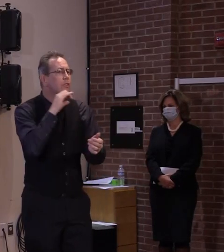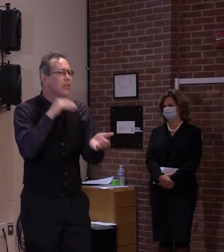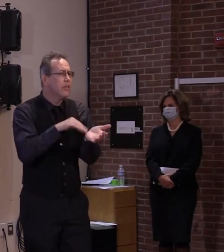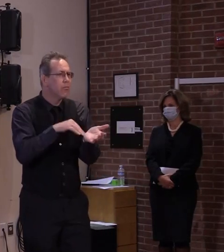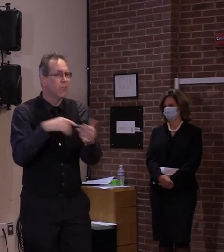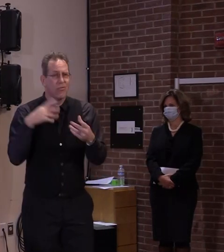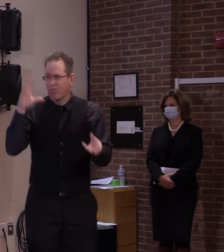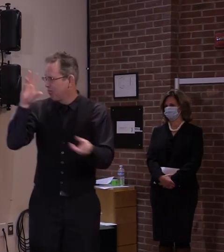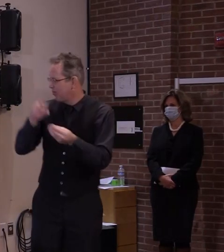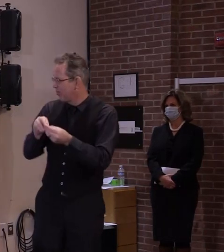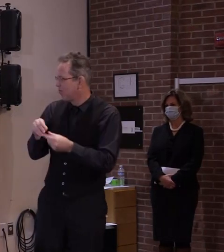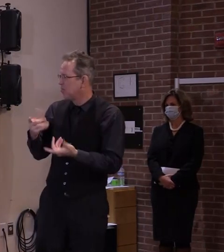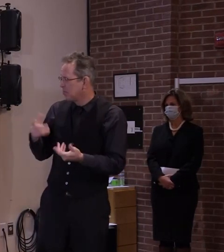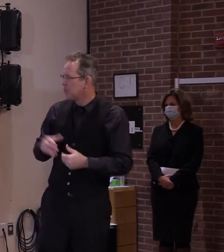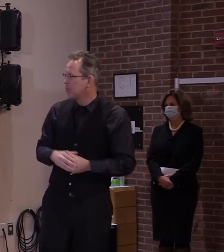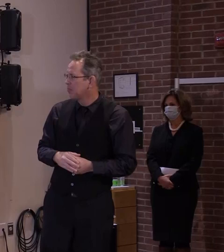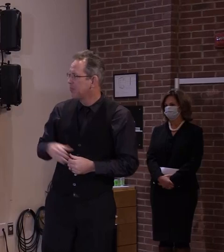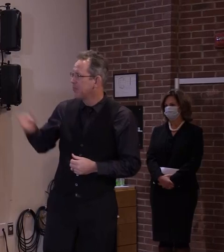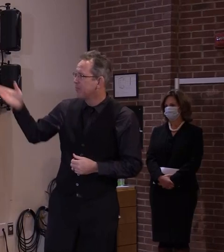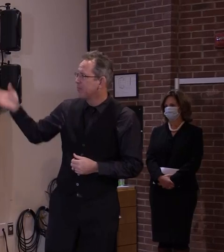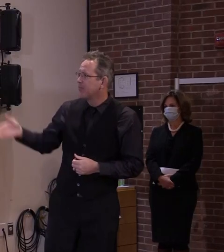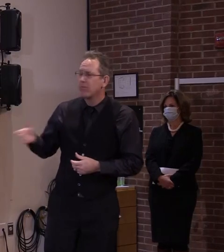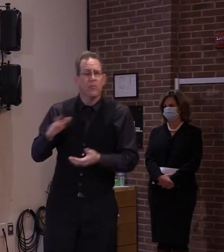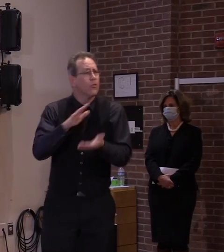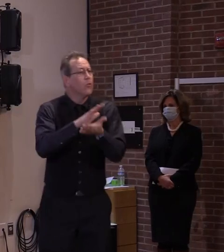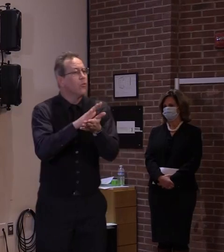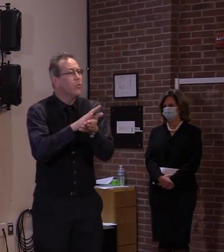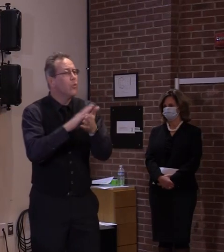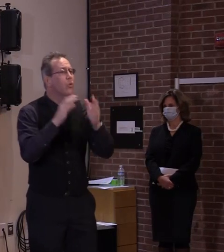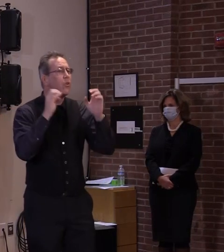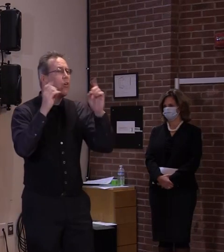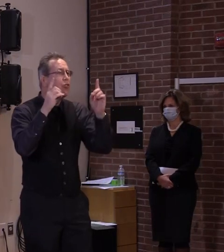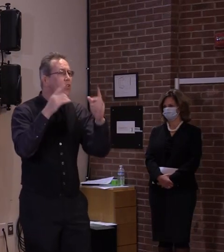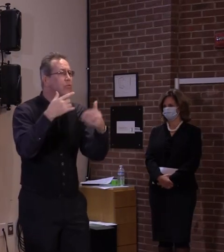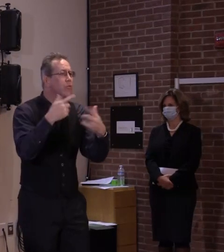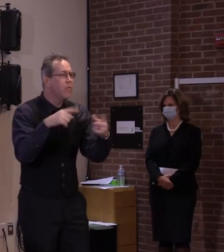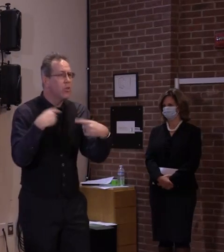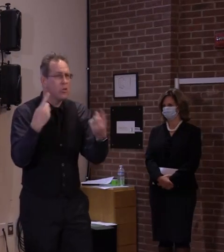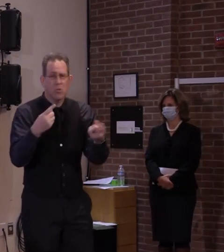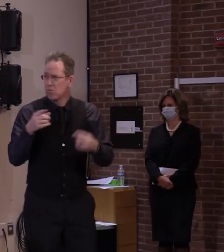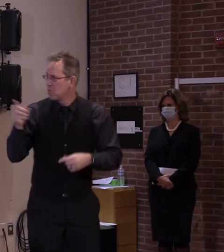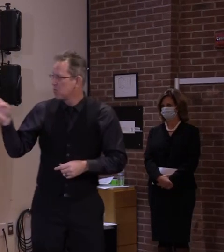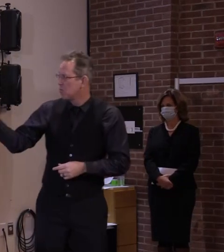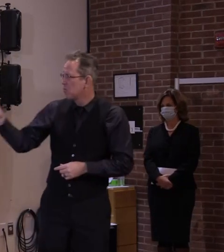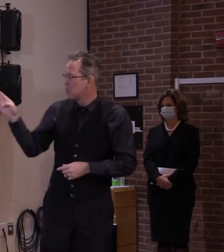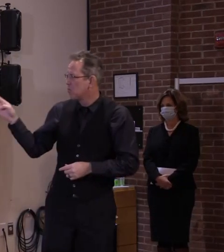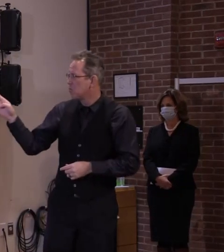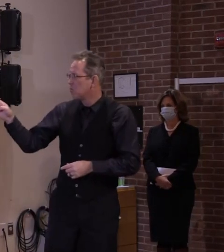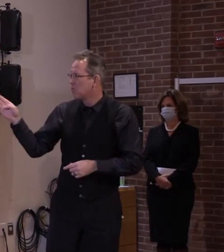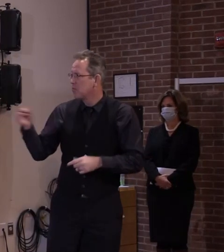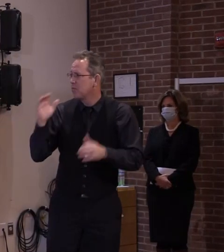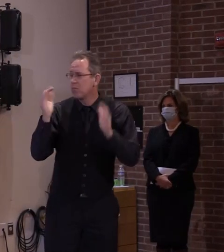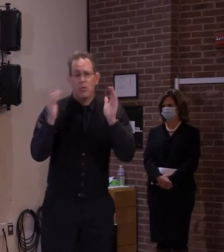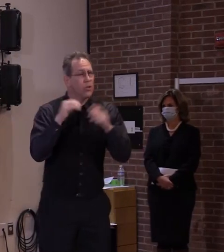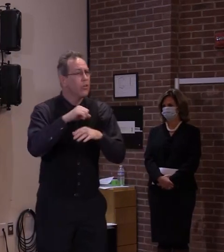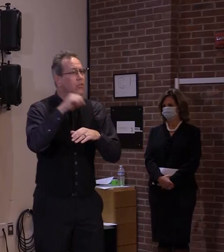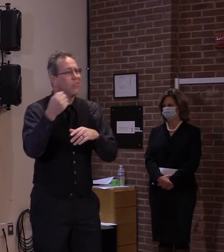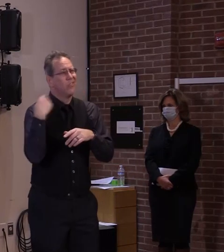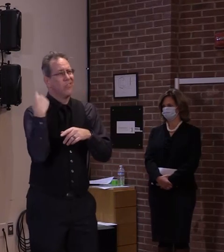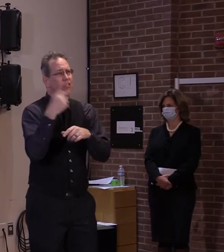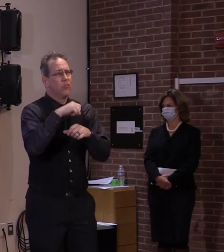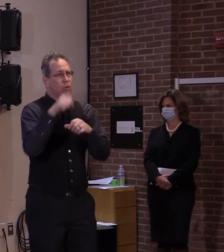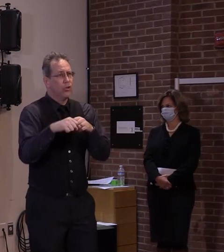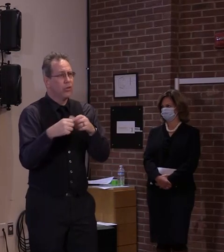higher education data, we reported 50 cases this week, down from about 104 cases last week. This is the last